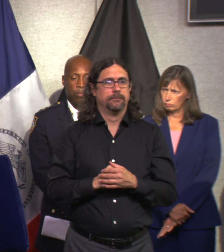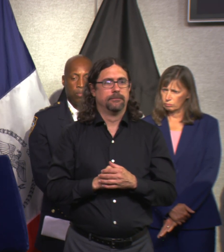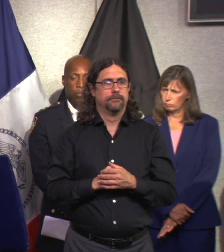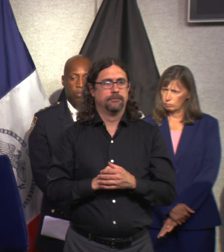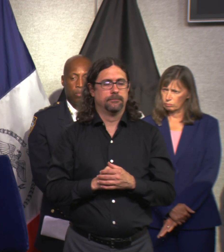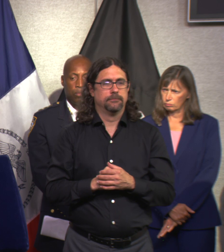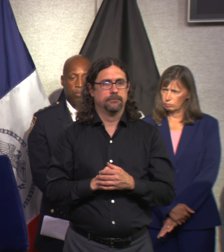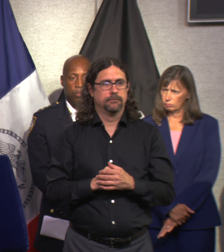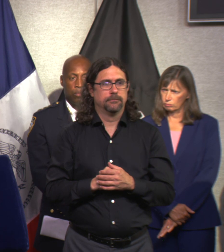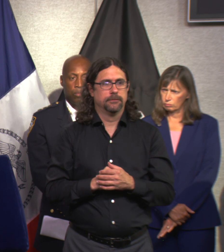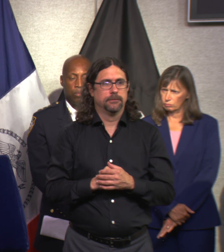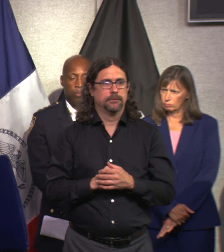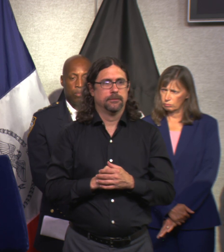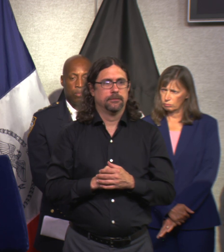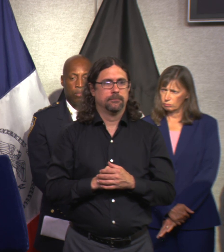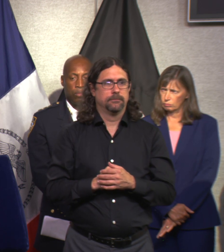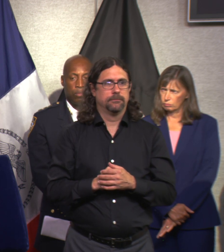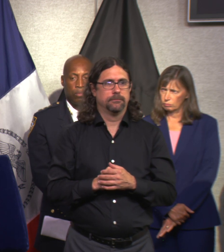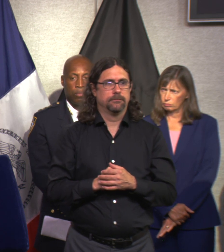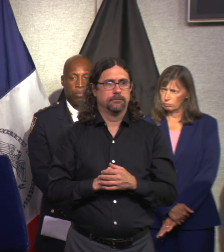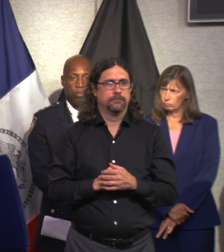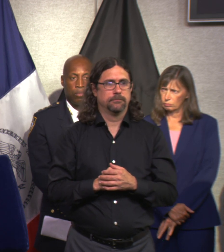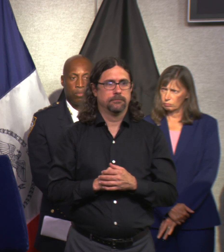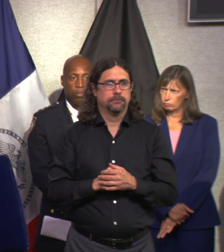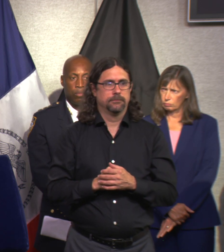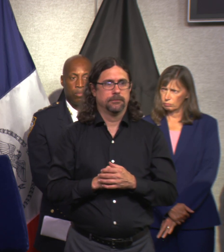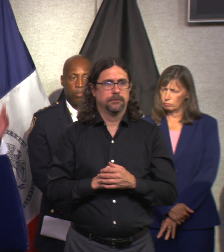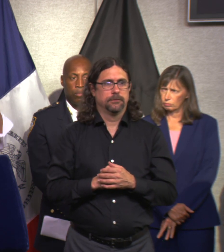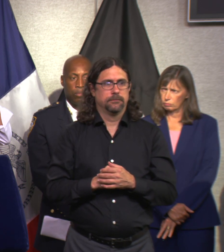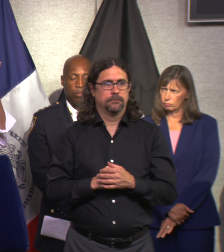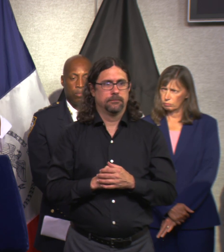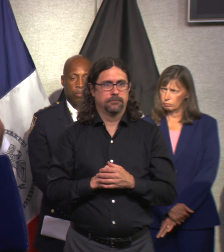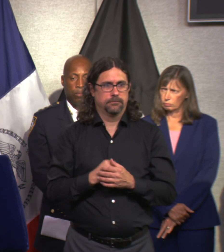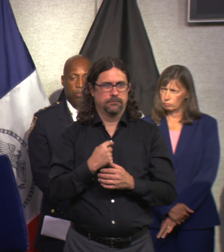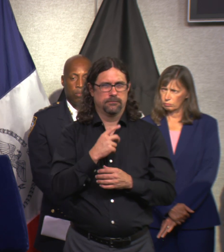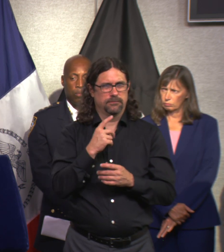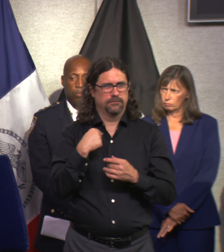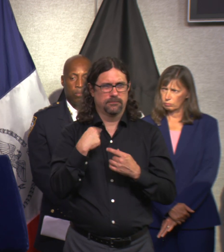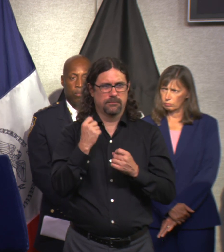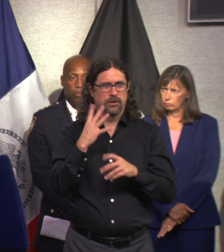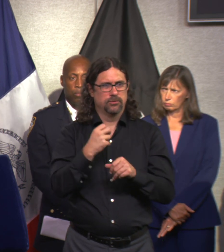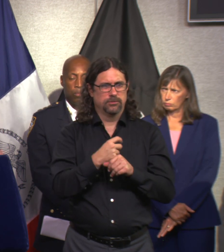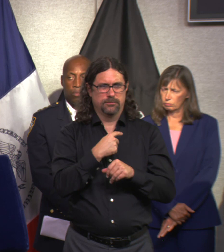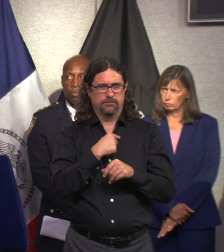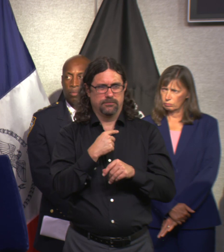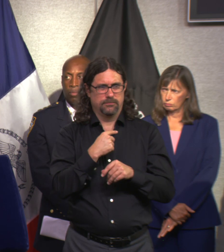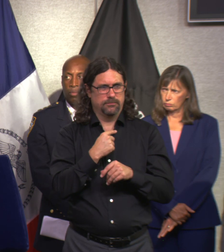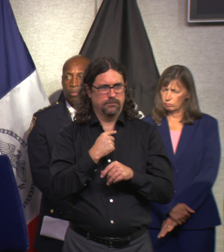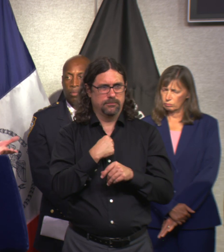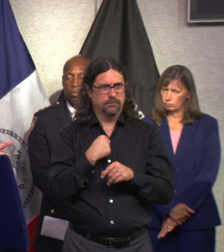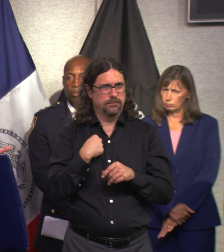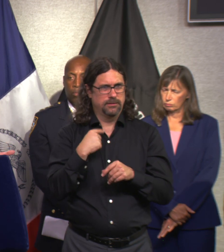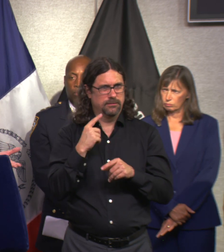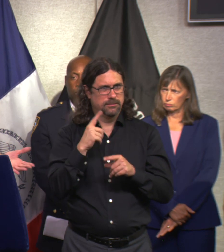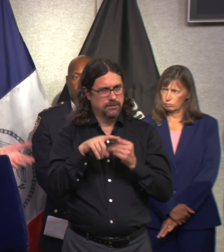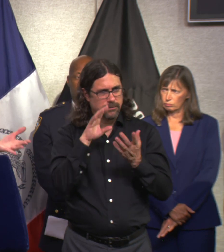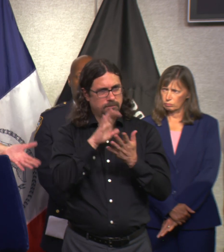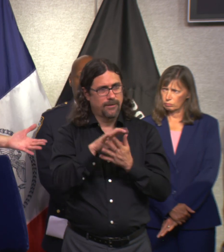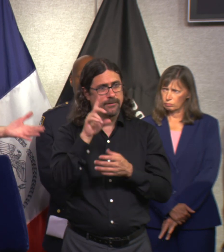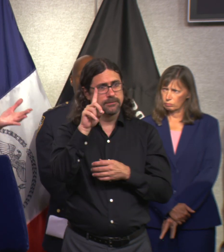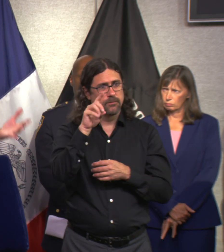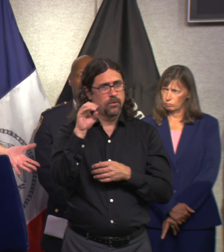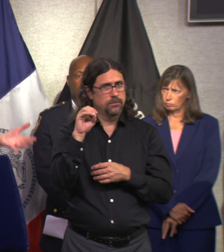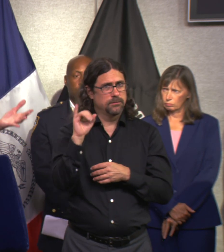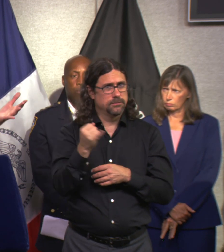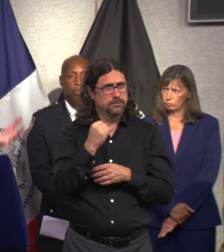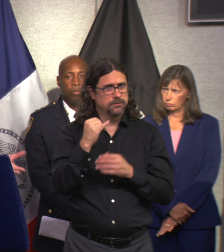in a million years, could not have believed that the Justice Department would act the way it did. It literally was inconceivable. So I will say I take responsibility